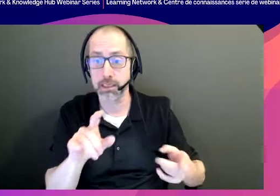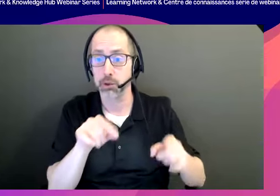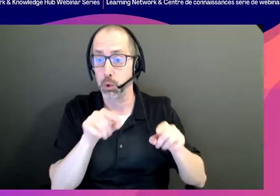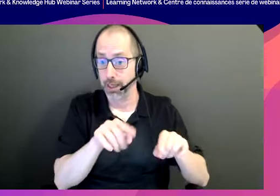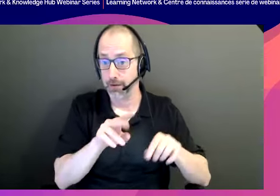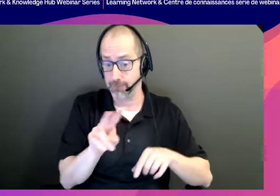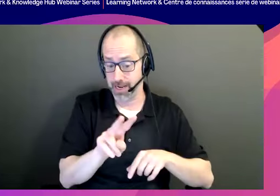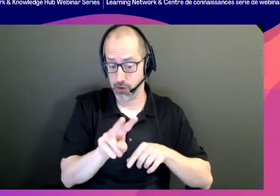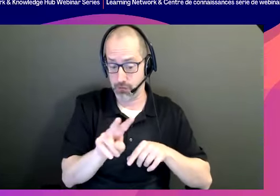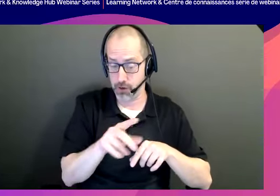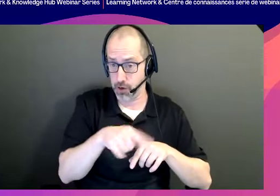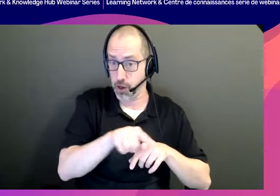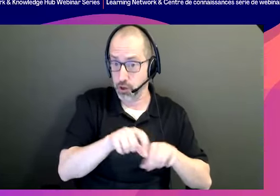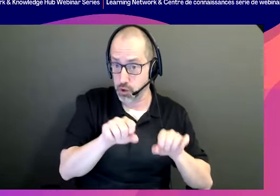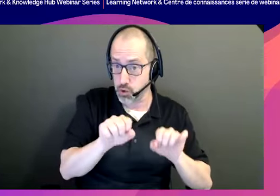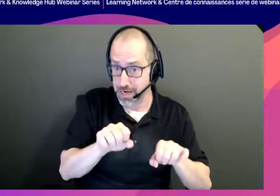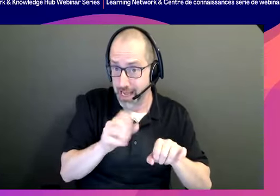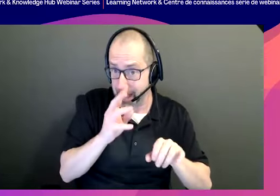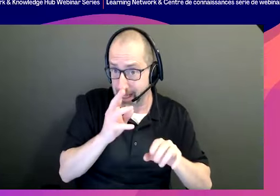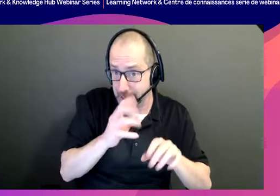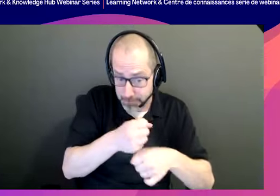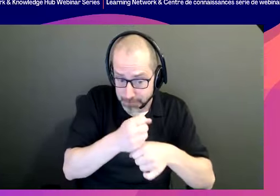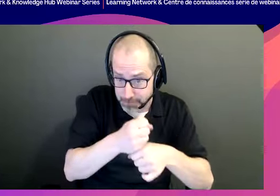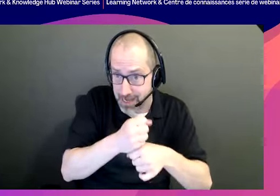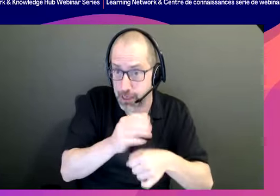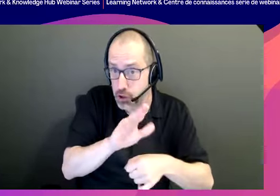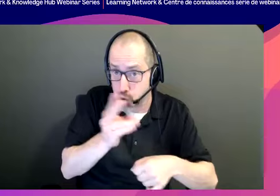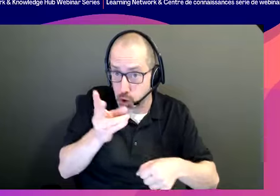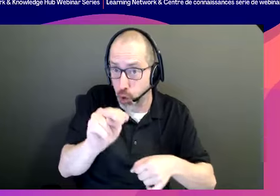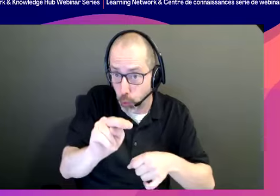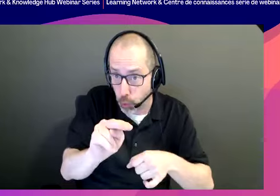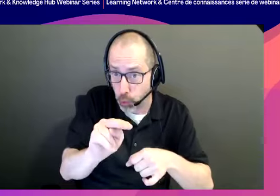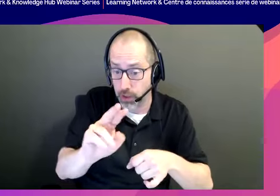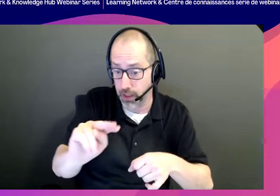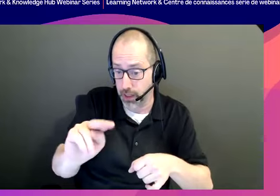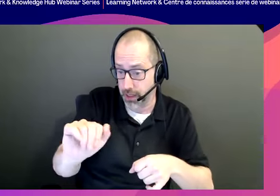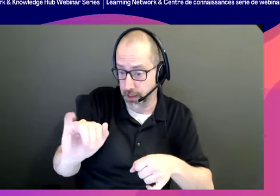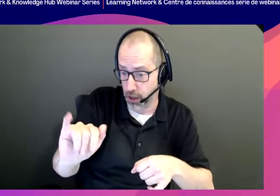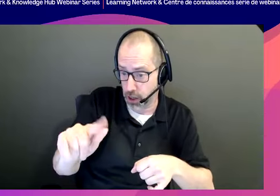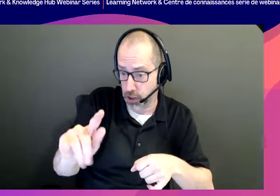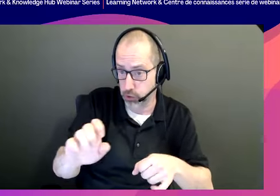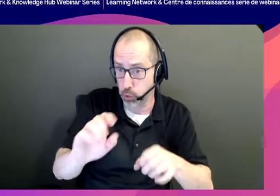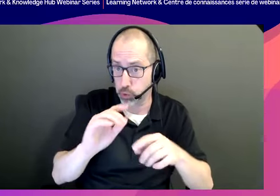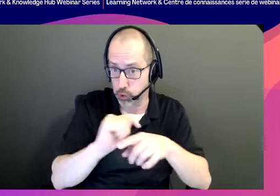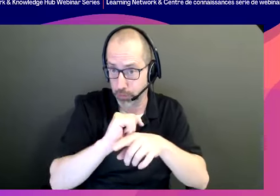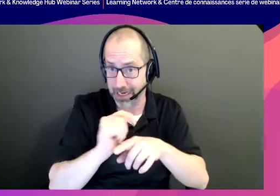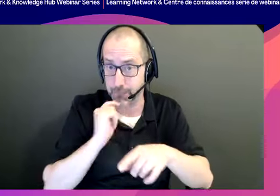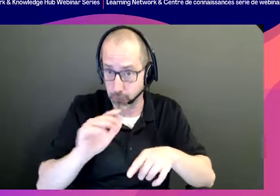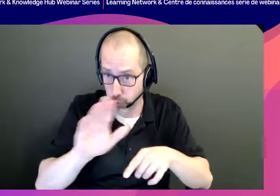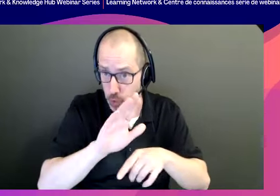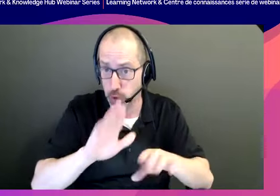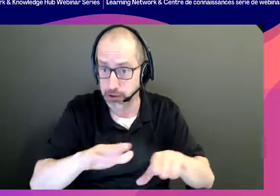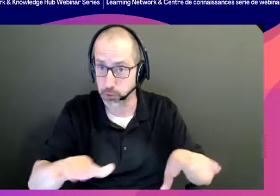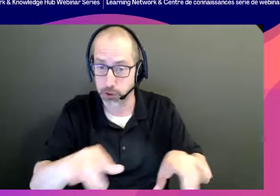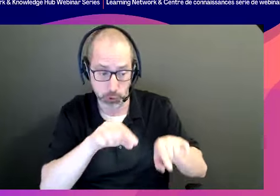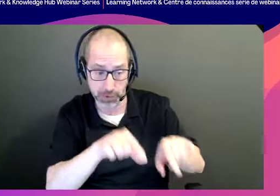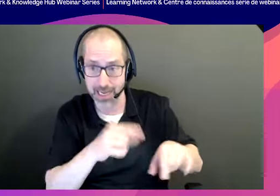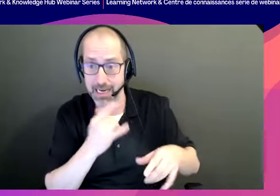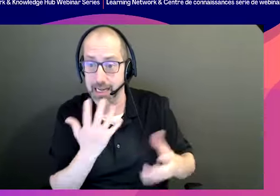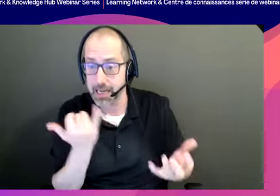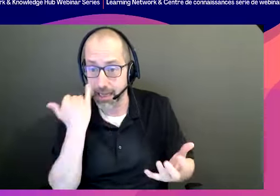create your own naloxone training for your children, you know, to if you want to make it more intimate or, you know,